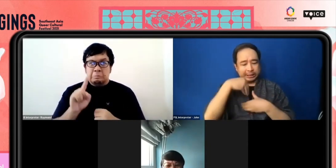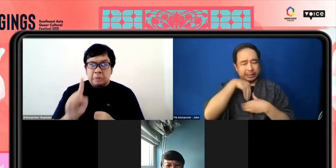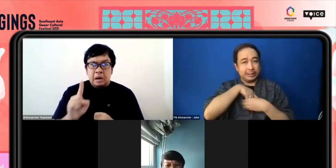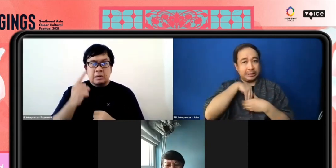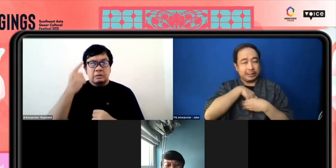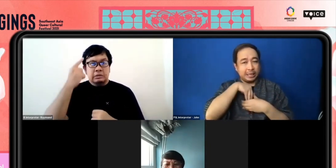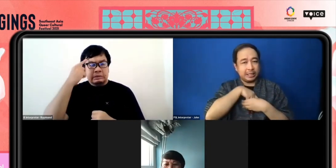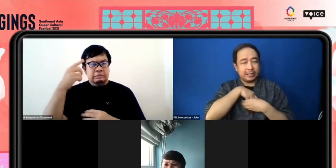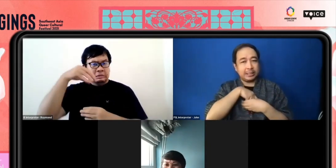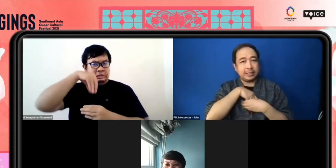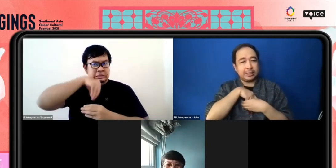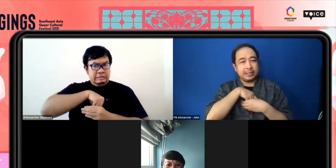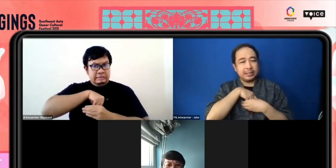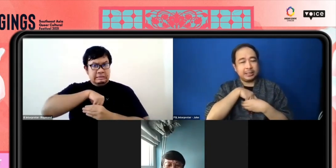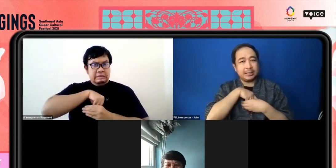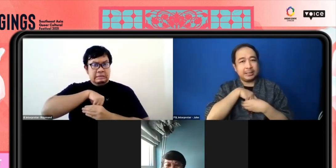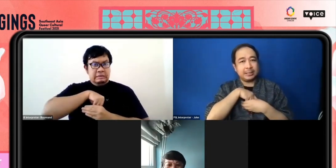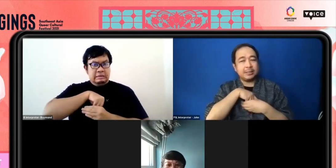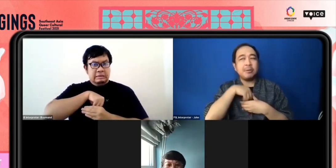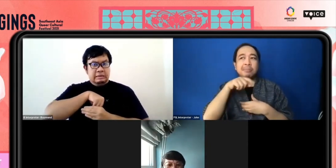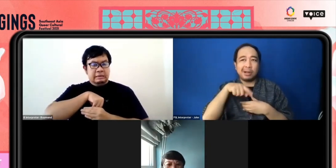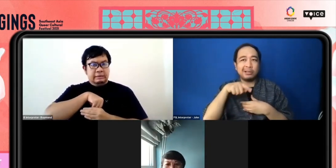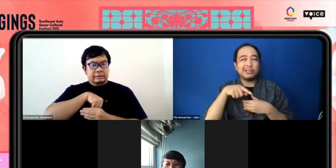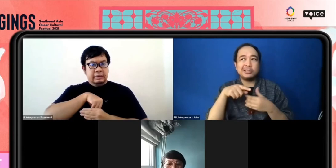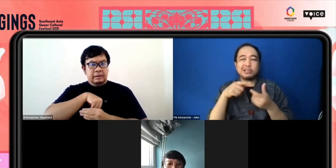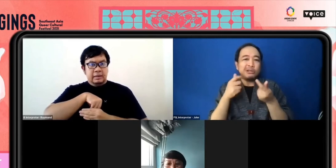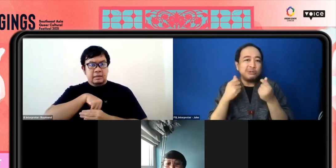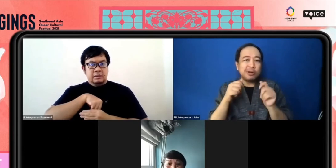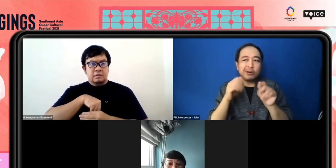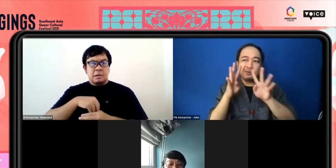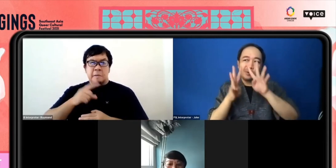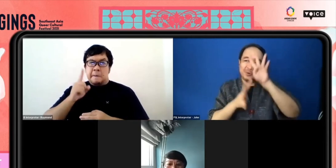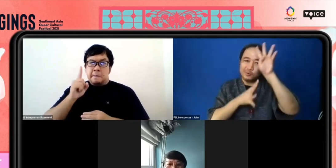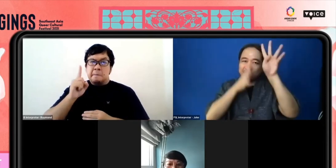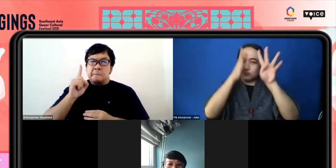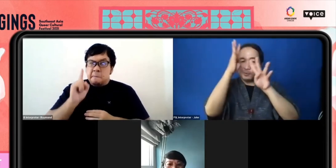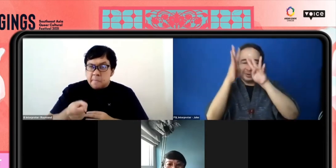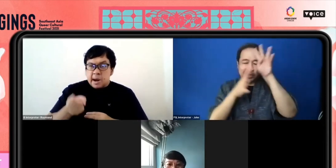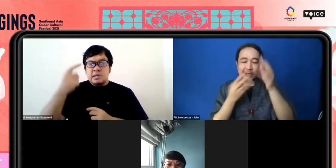be and create in this world.